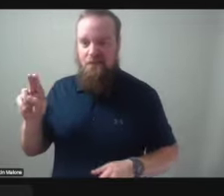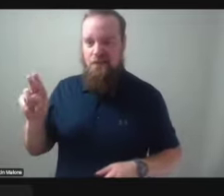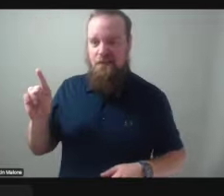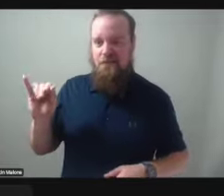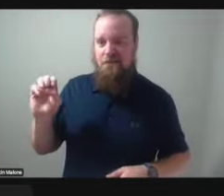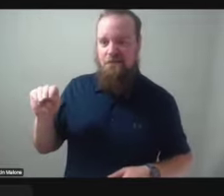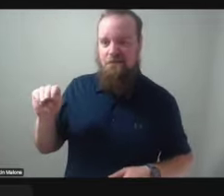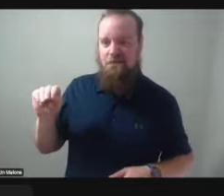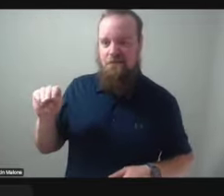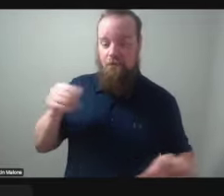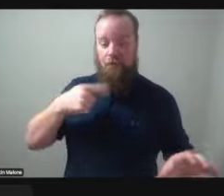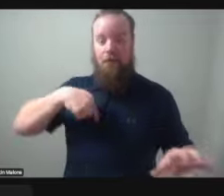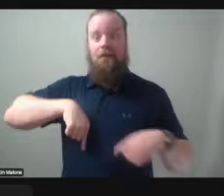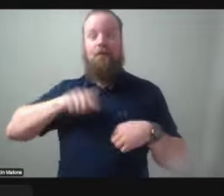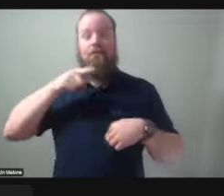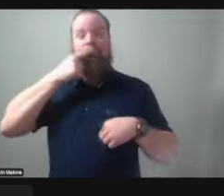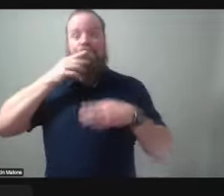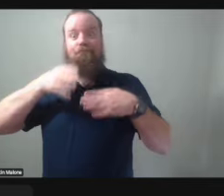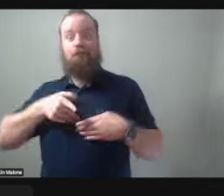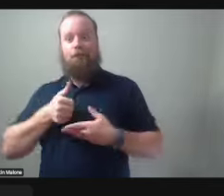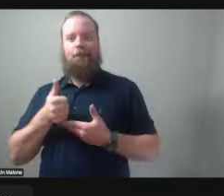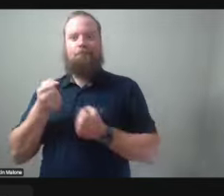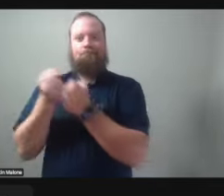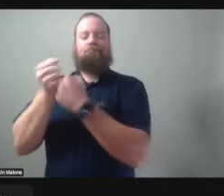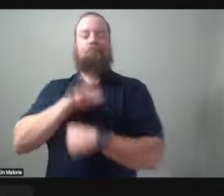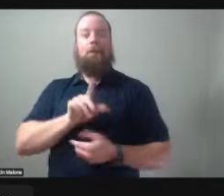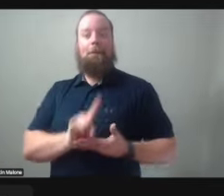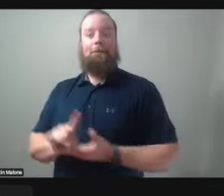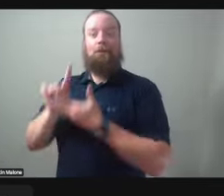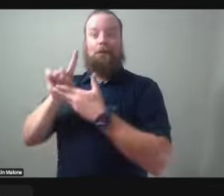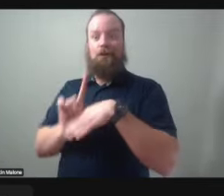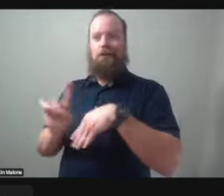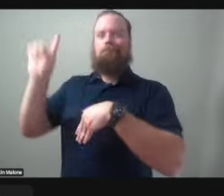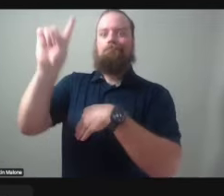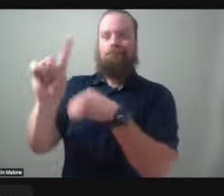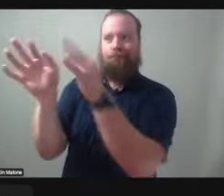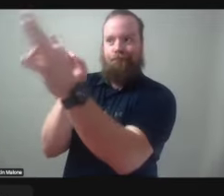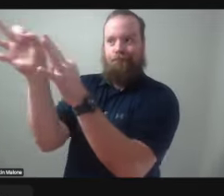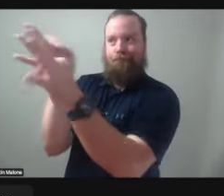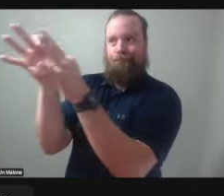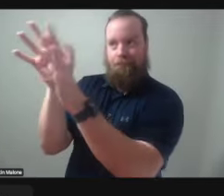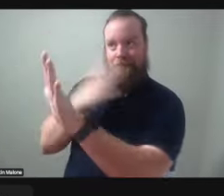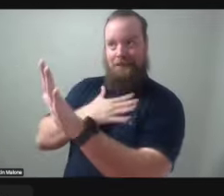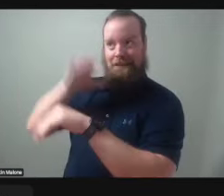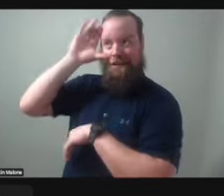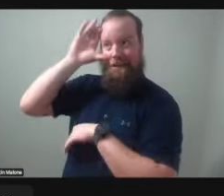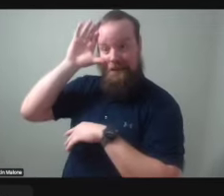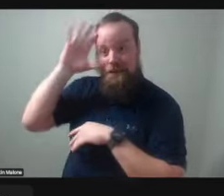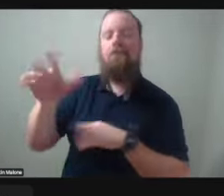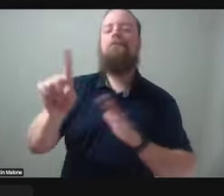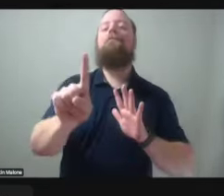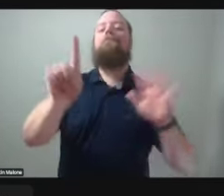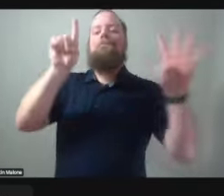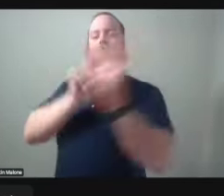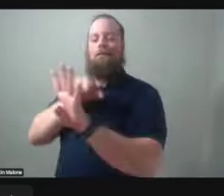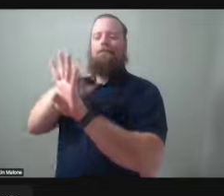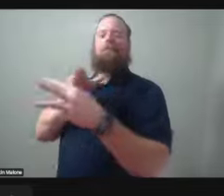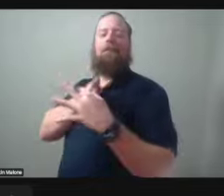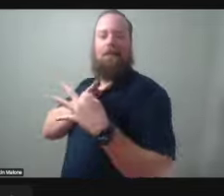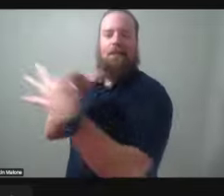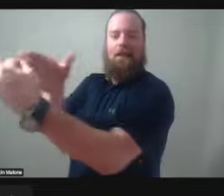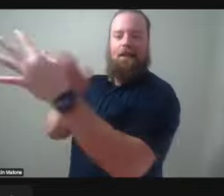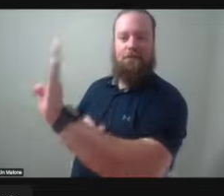And however, one issue that comes up is that um, hearing people will often